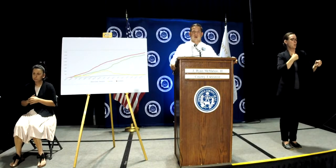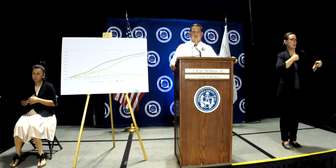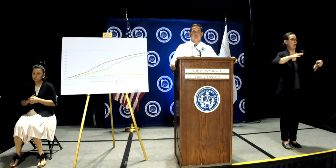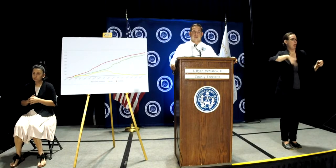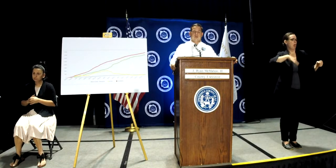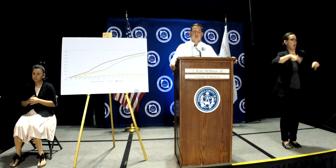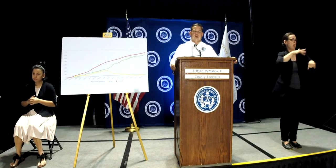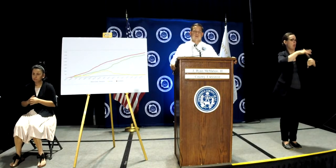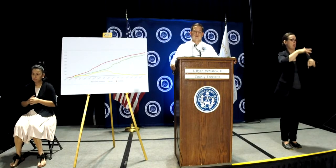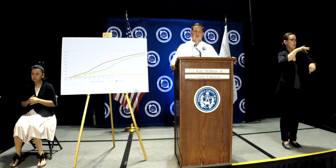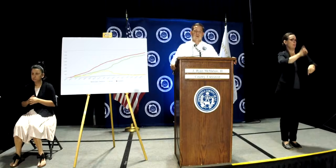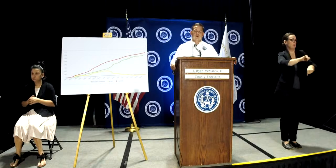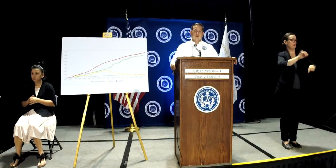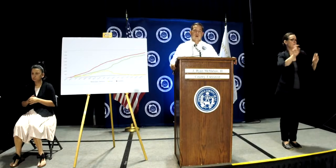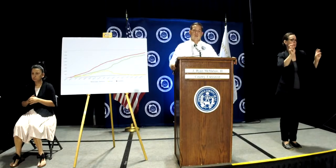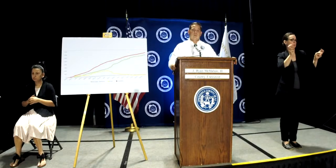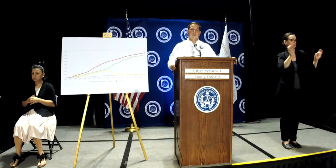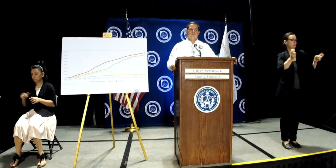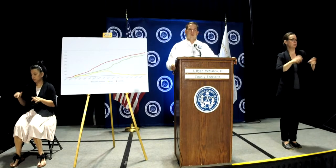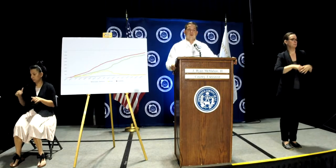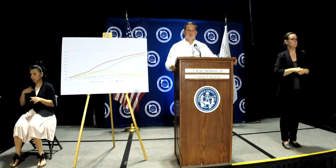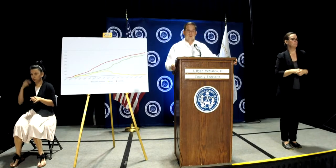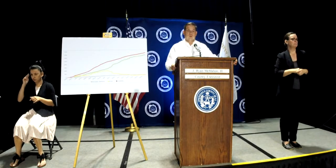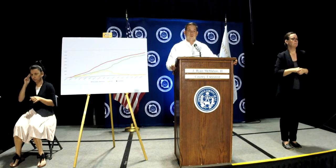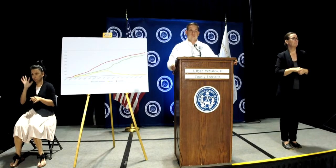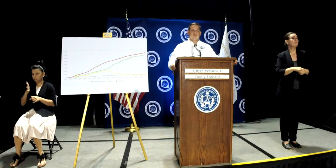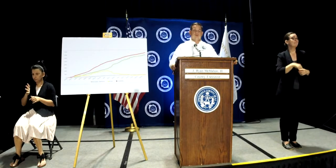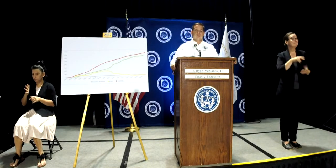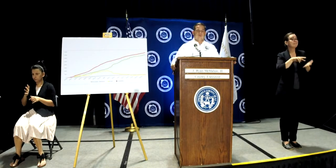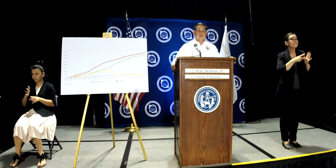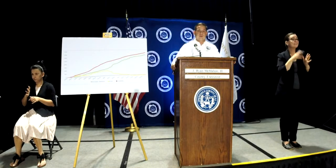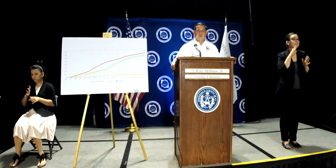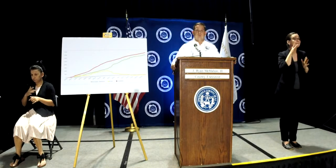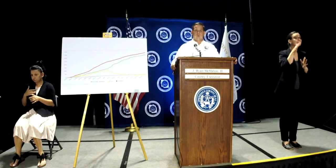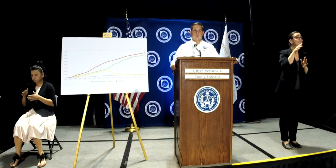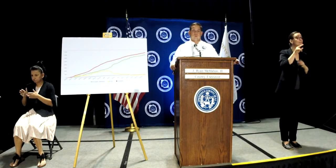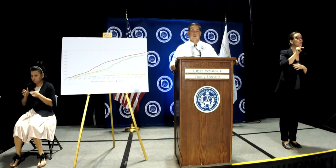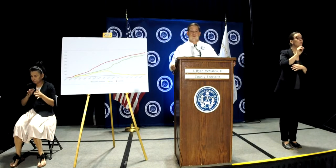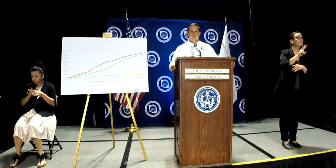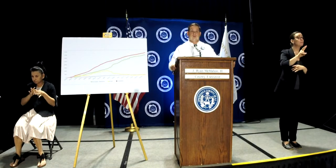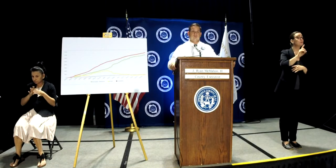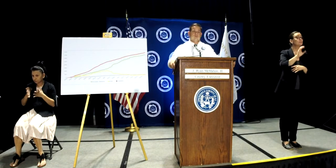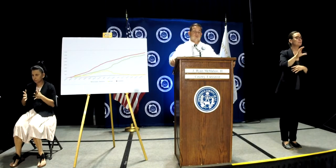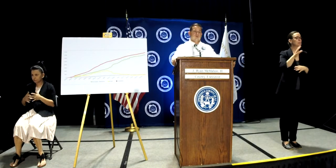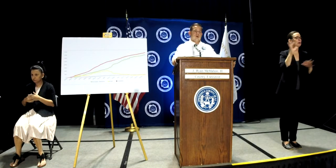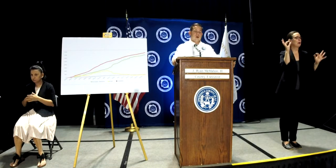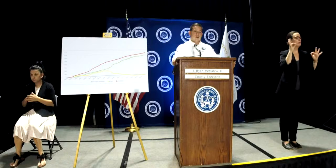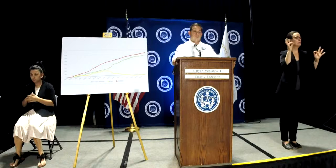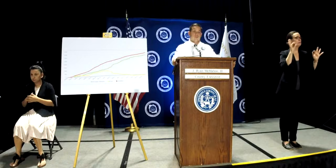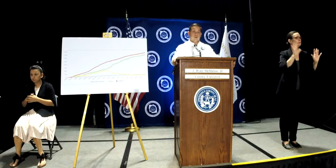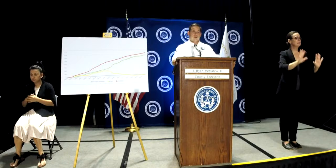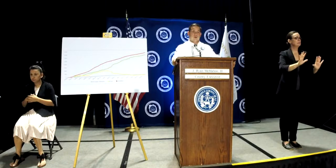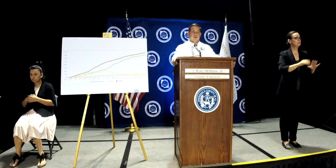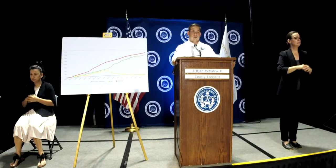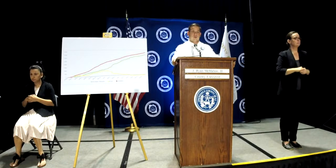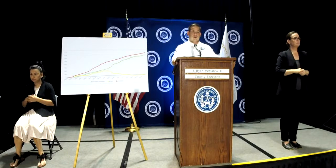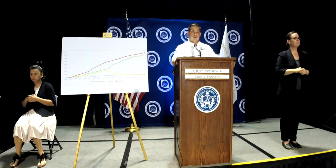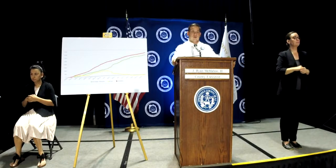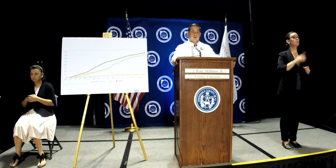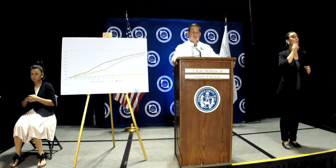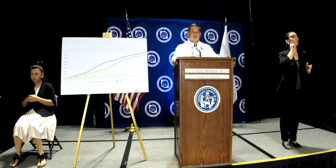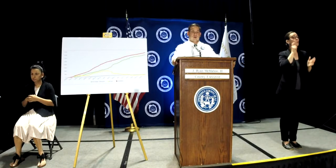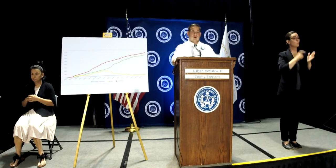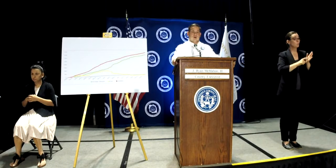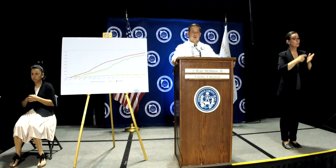overarching strategy on impacts, but there will be service levels that people will see. And